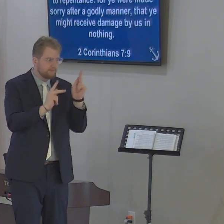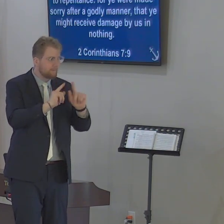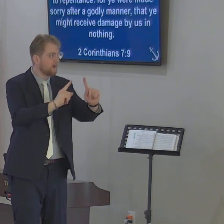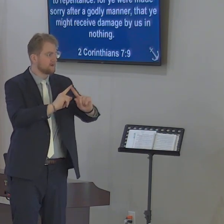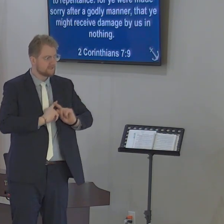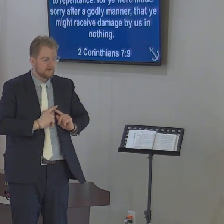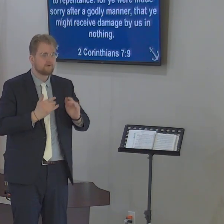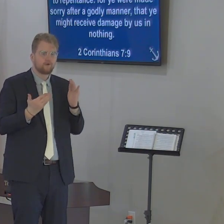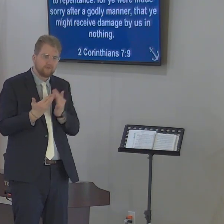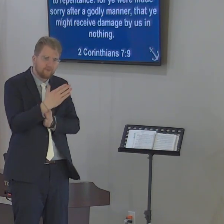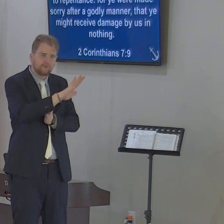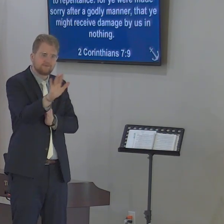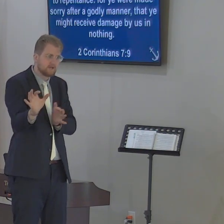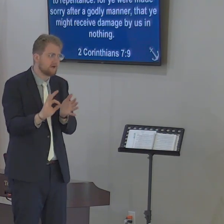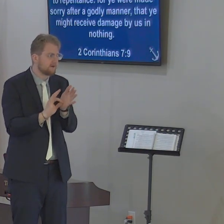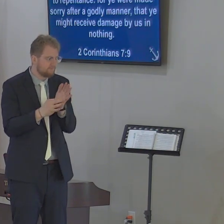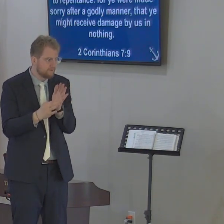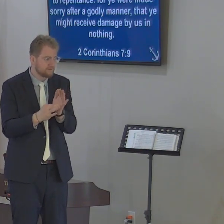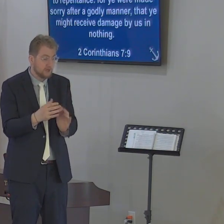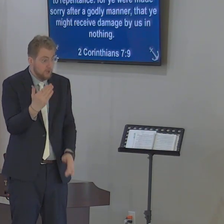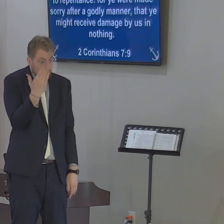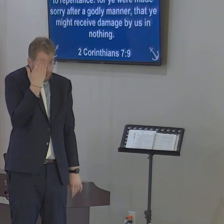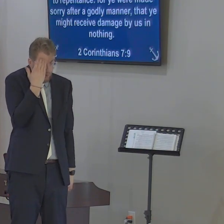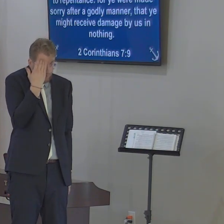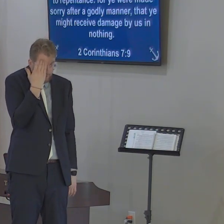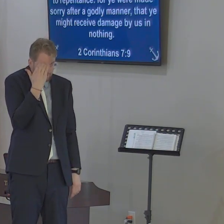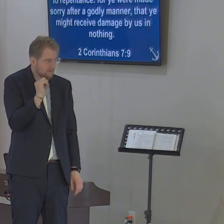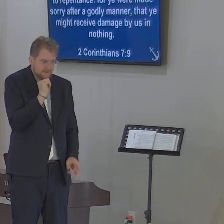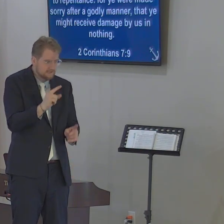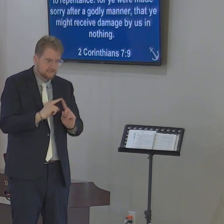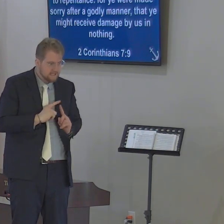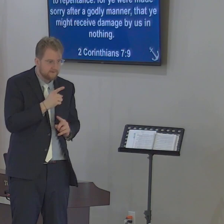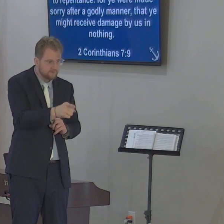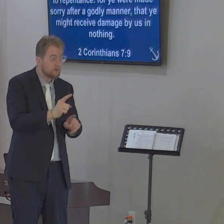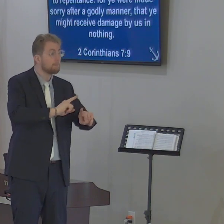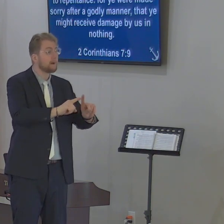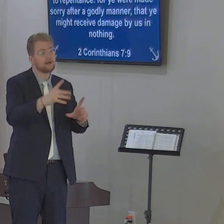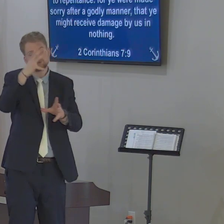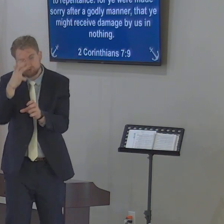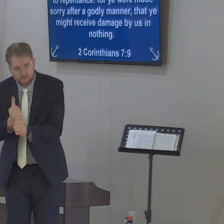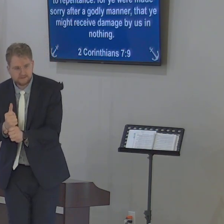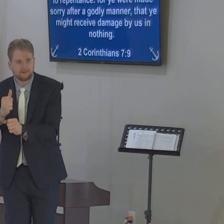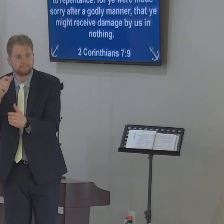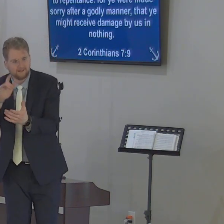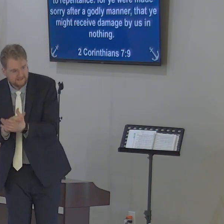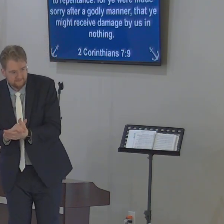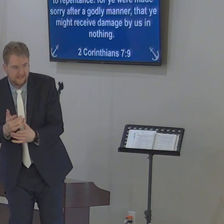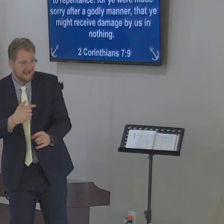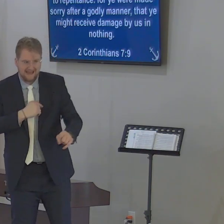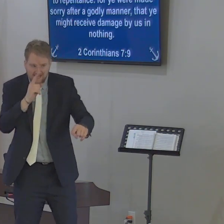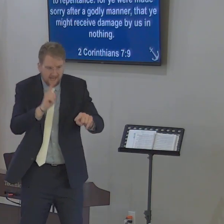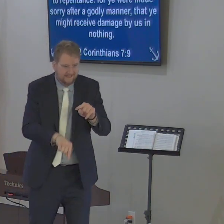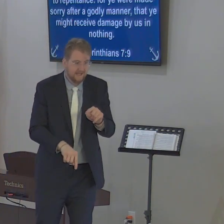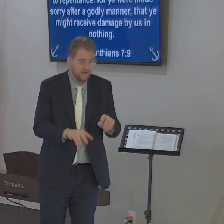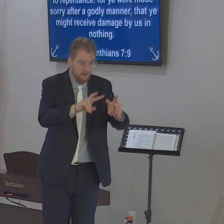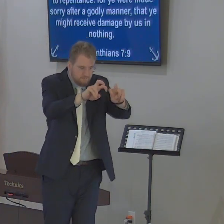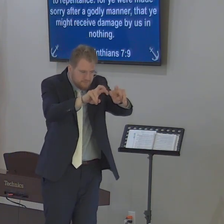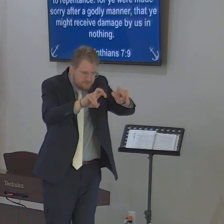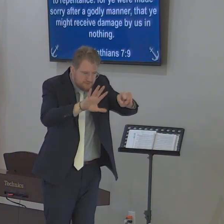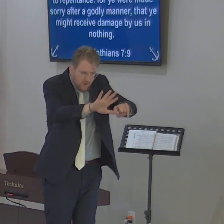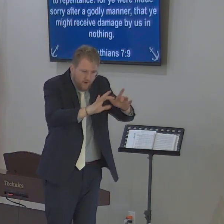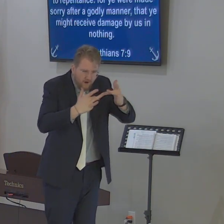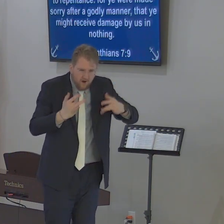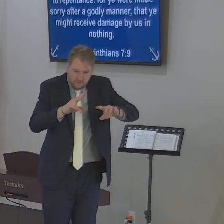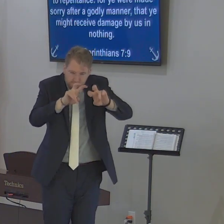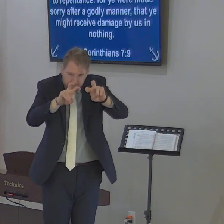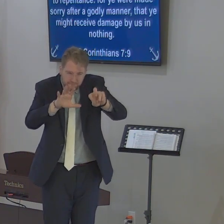is a trust, a belief that gives you eternal life. And I can't see into your heart to see that. Now, the slippery slope to that is you can